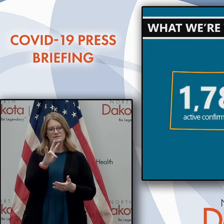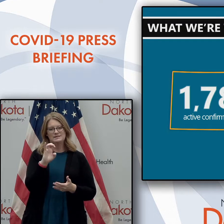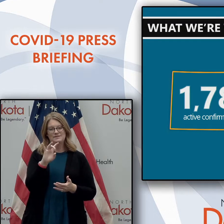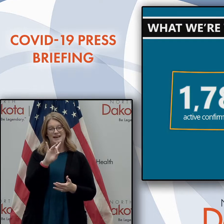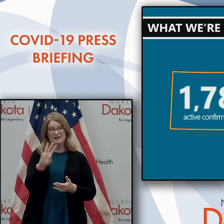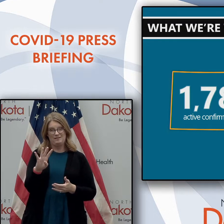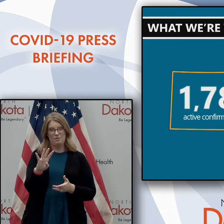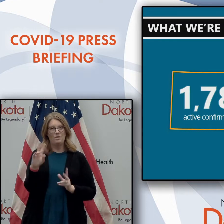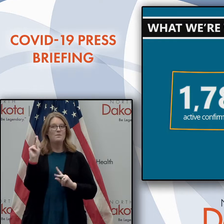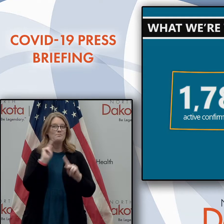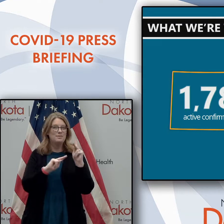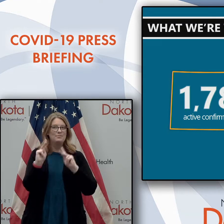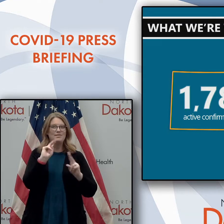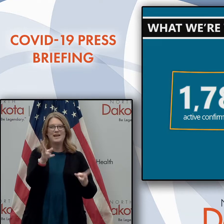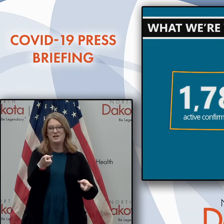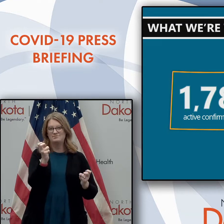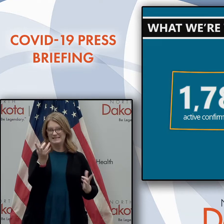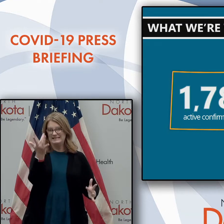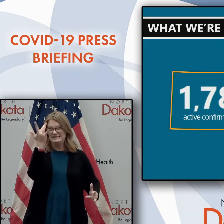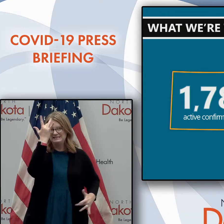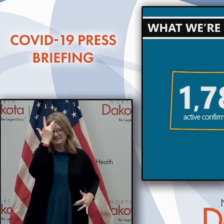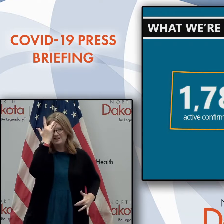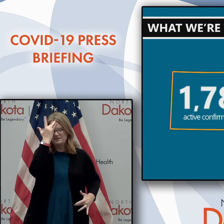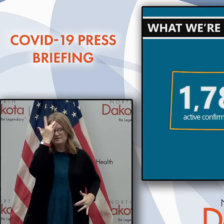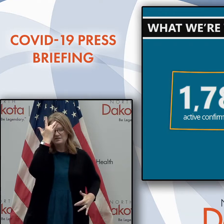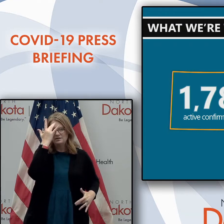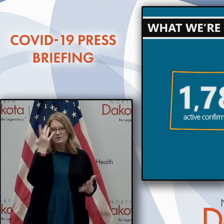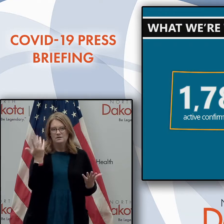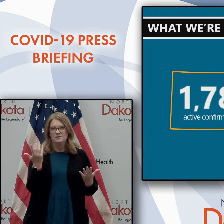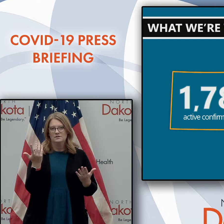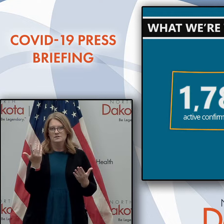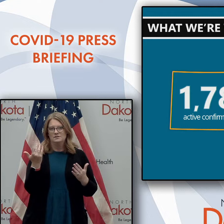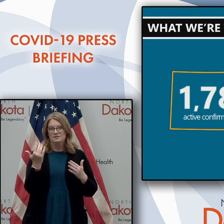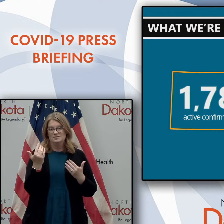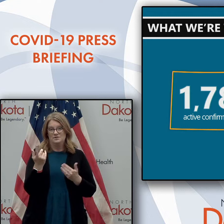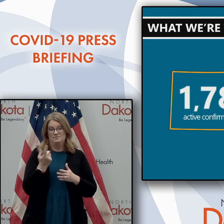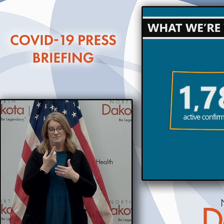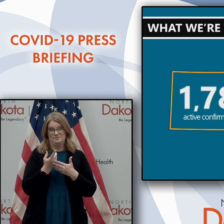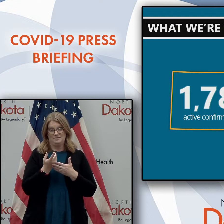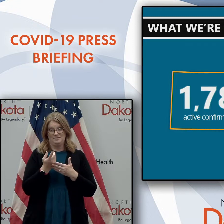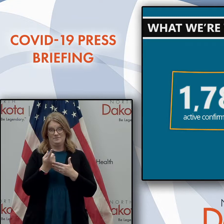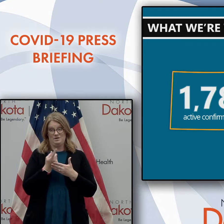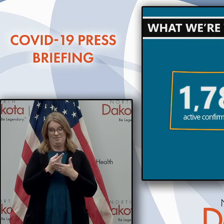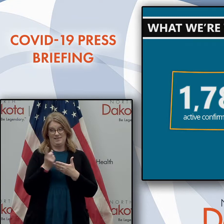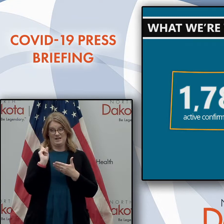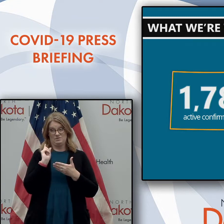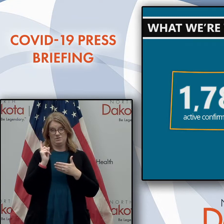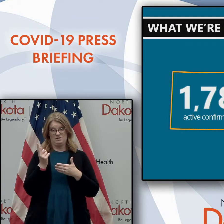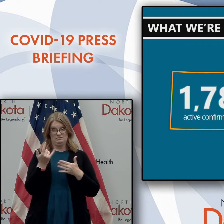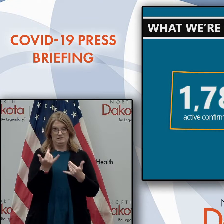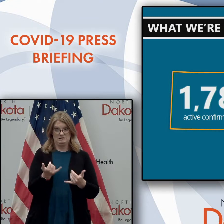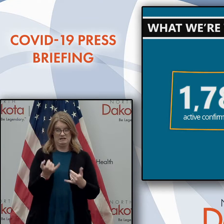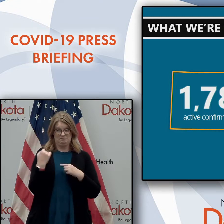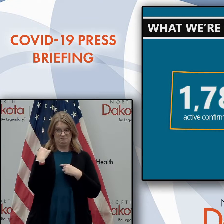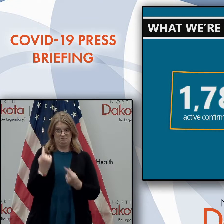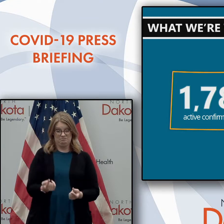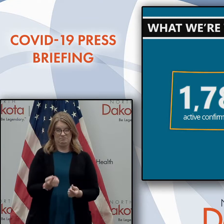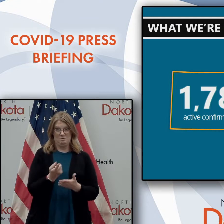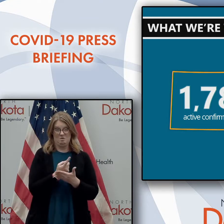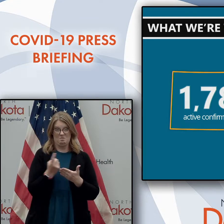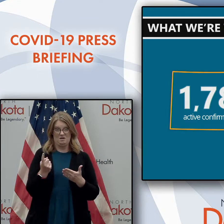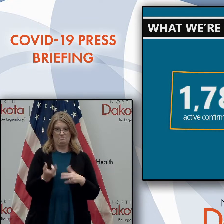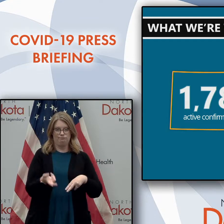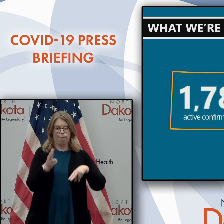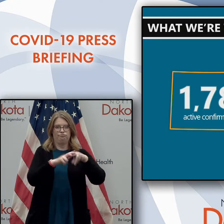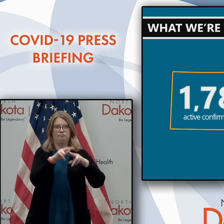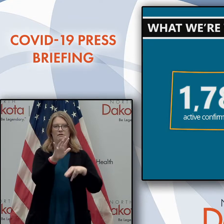1,784 active concurrent cases. That's up more than 500 active cases compared to a week ago. A number of this